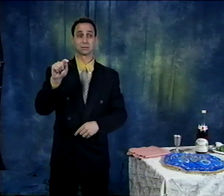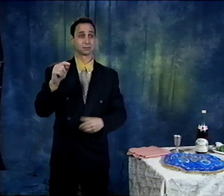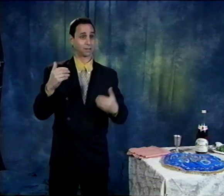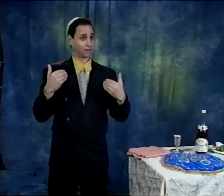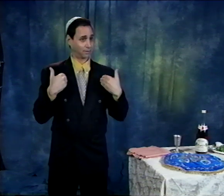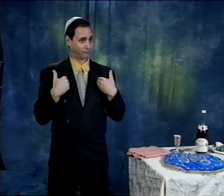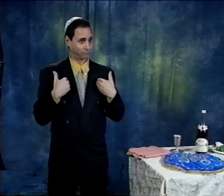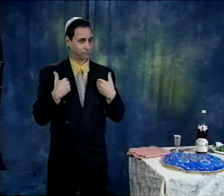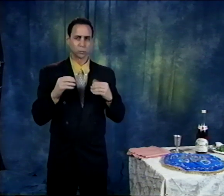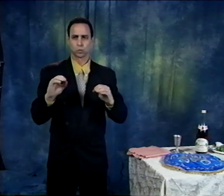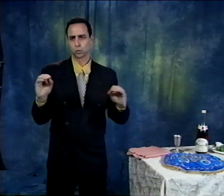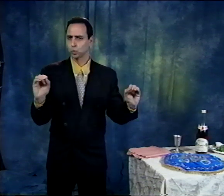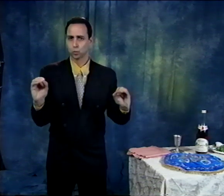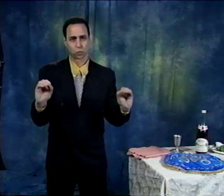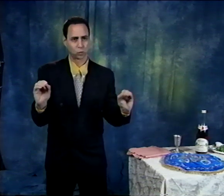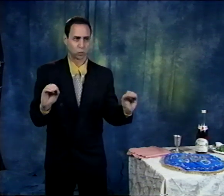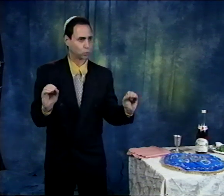that has no yeast.